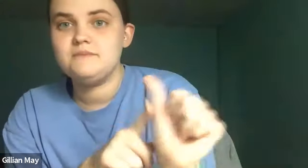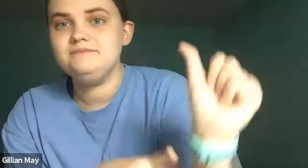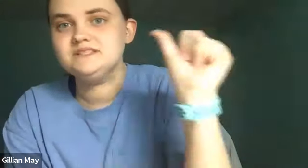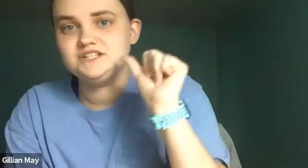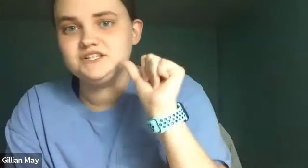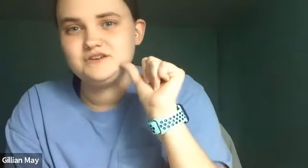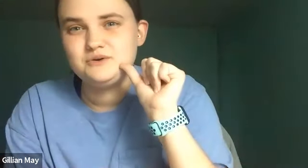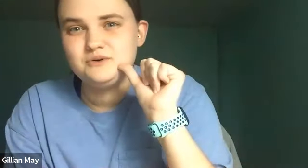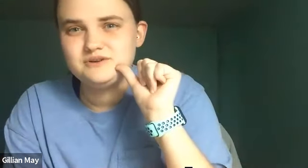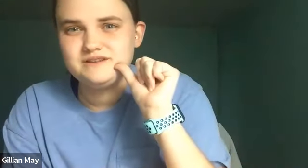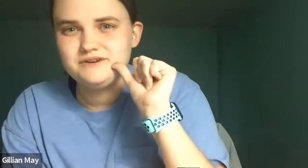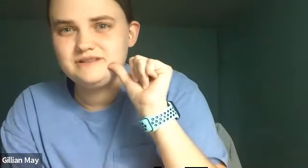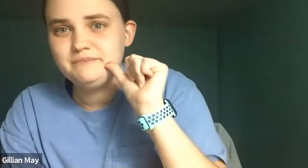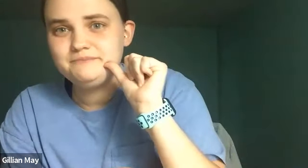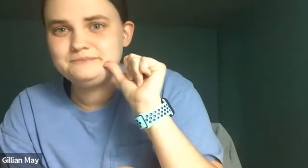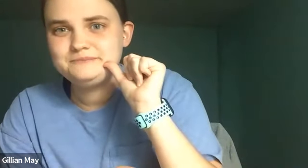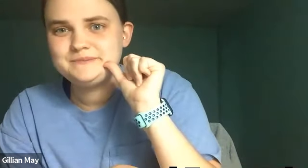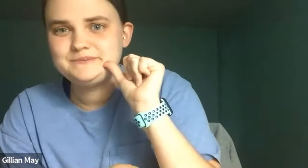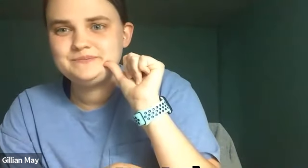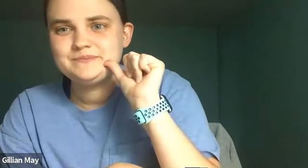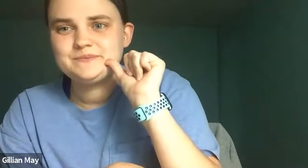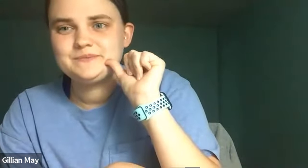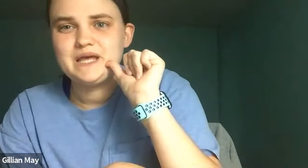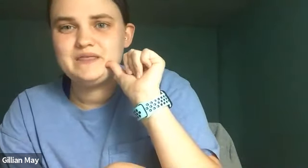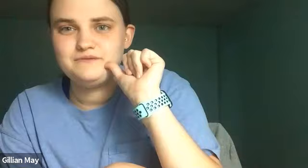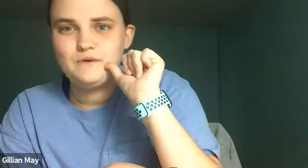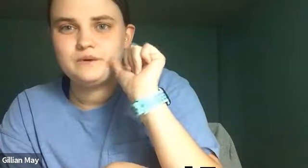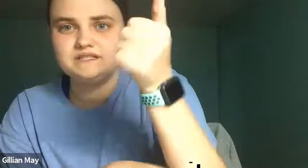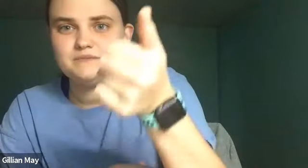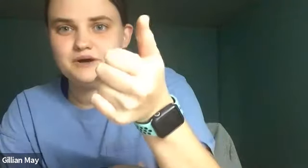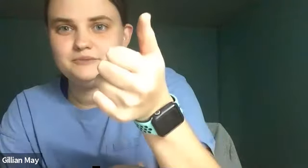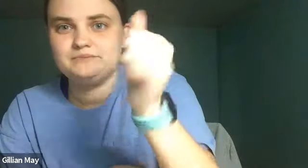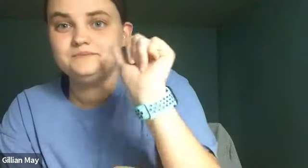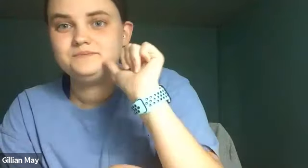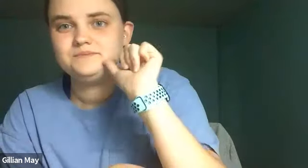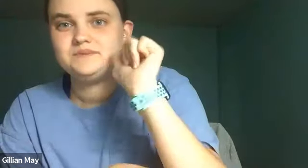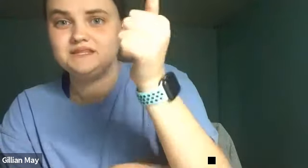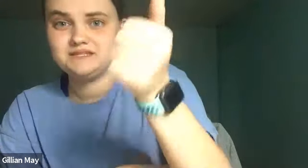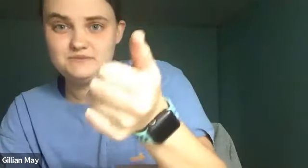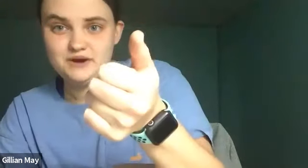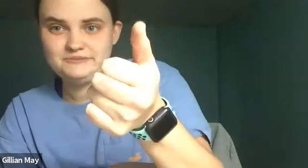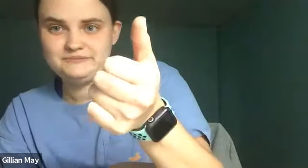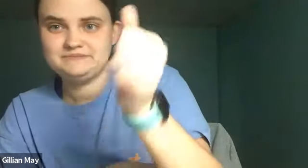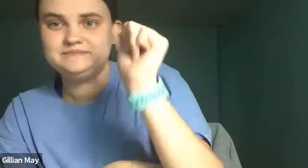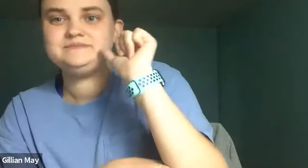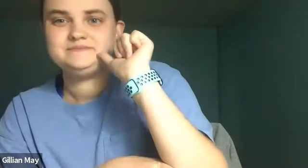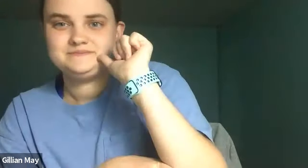thumb touching the corner of your lip and then forward tomorrow. Tomorrow.